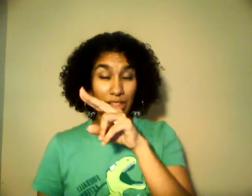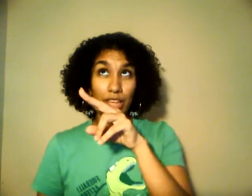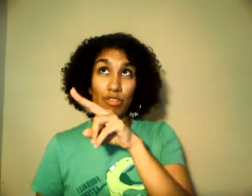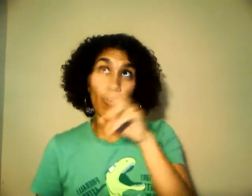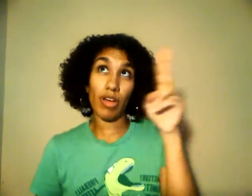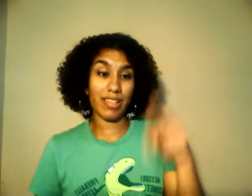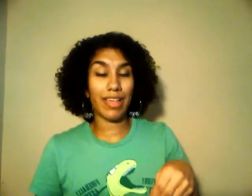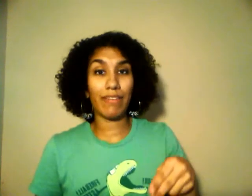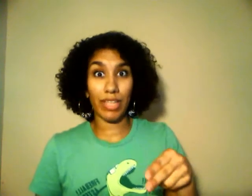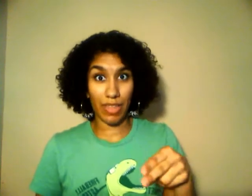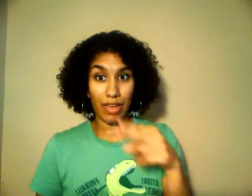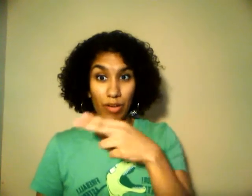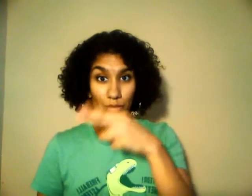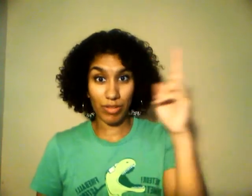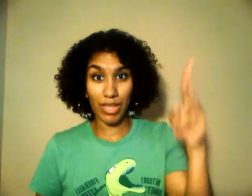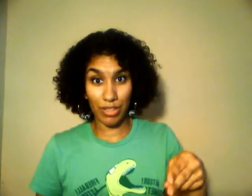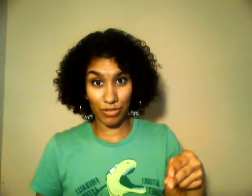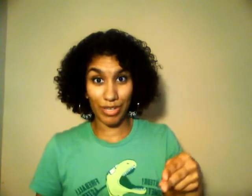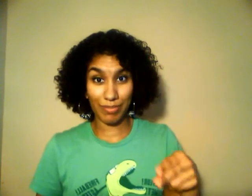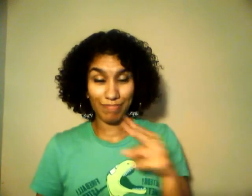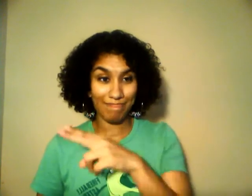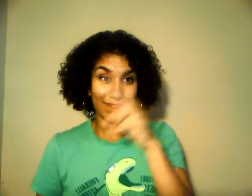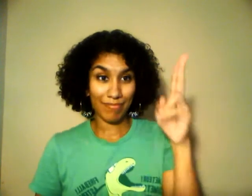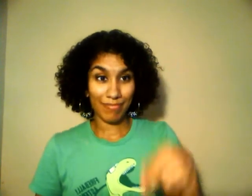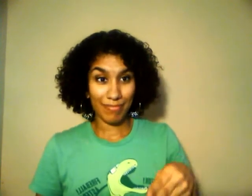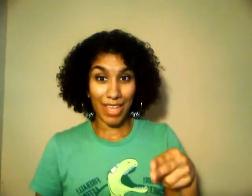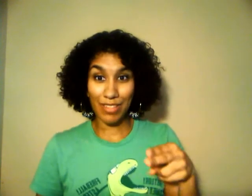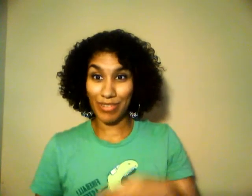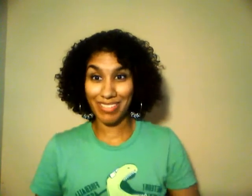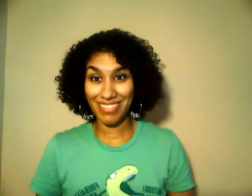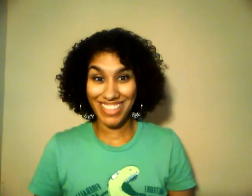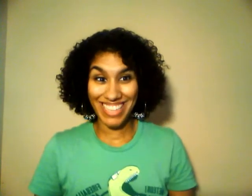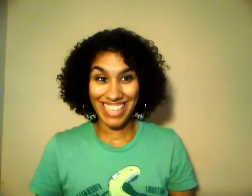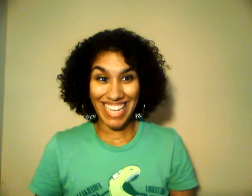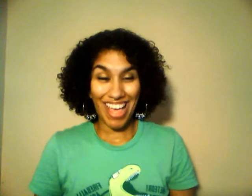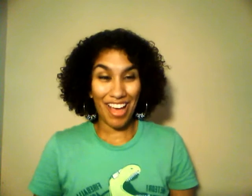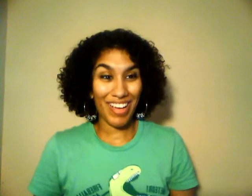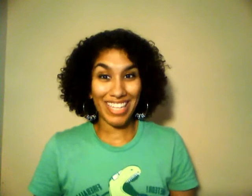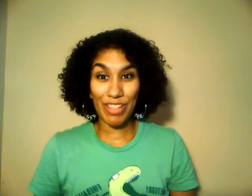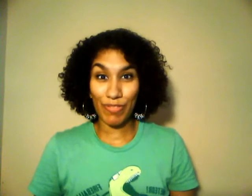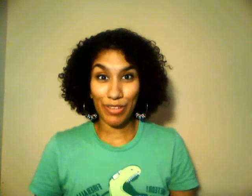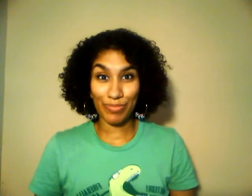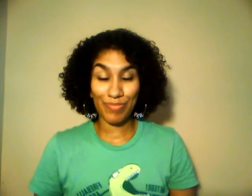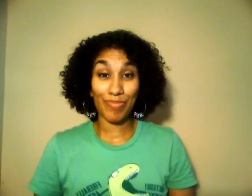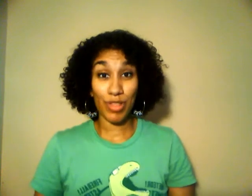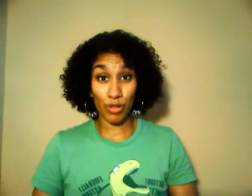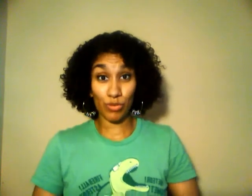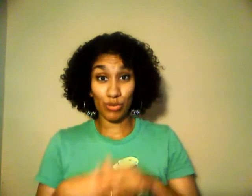you're drawing a seven in the air almost. History. History. Alright. Let's review. School.